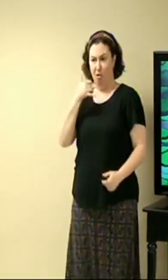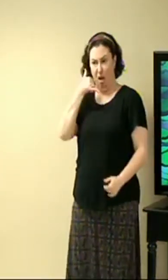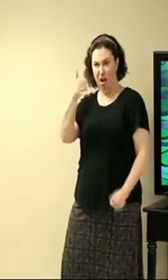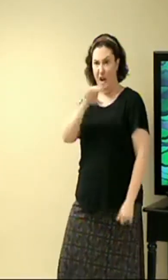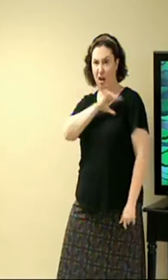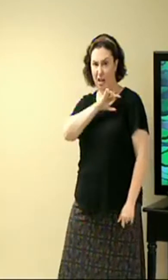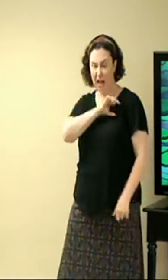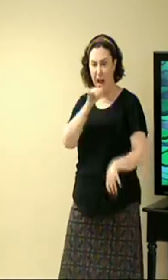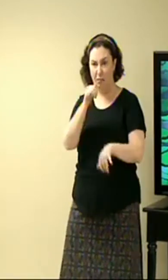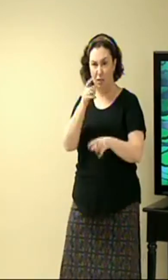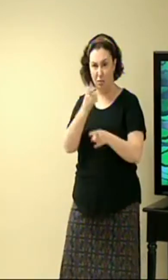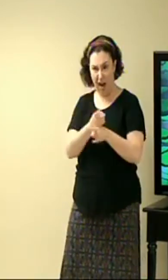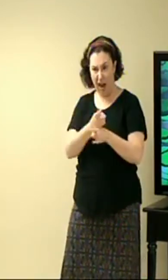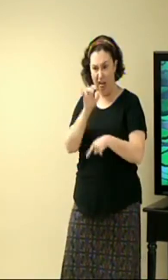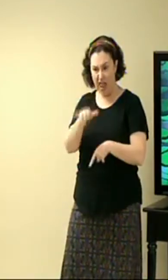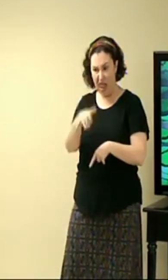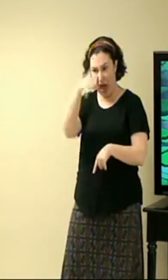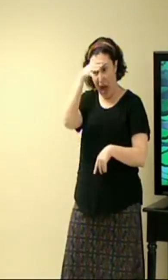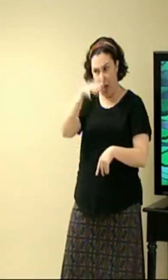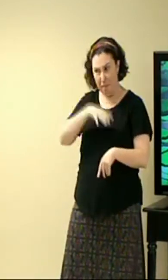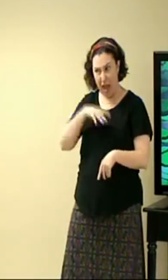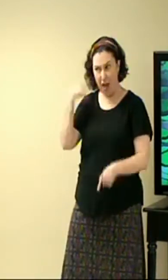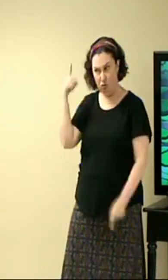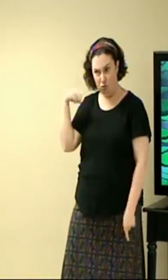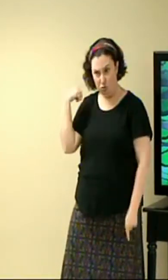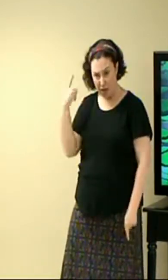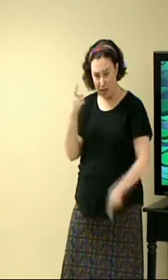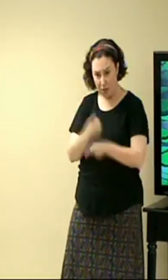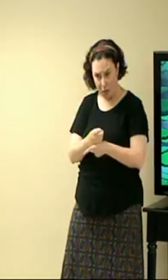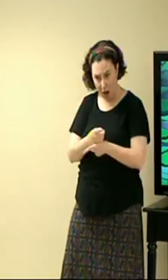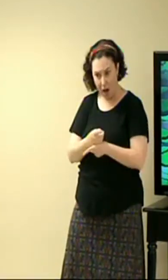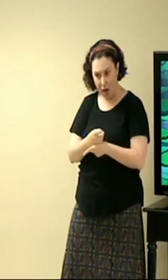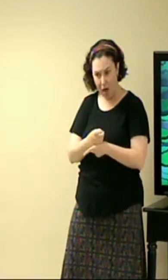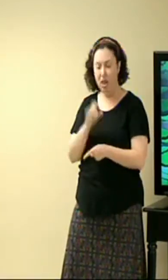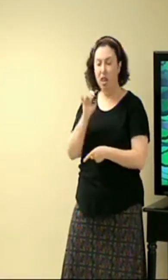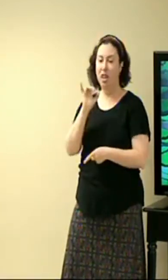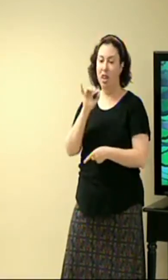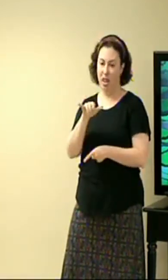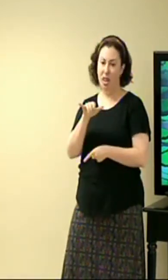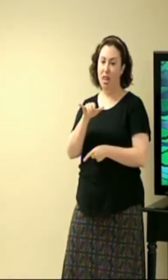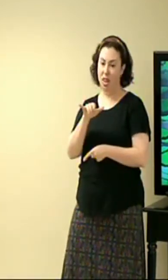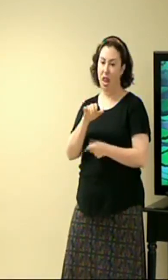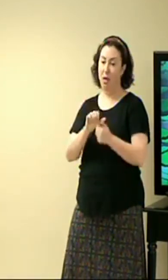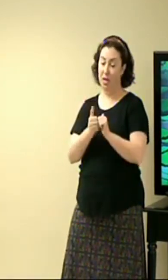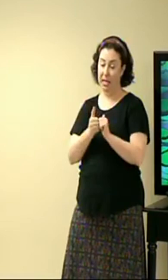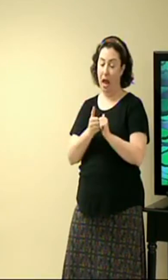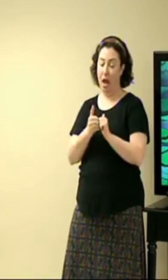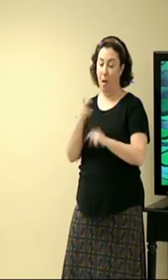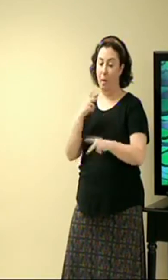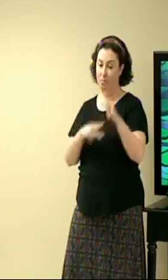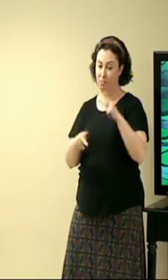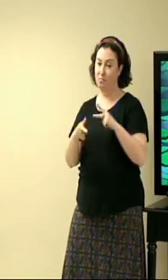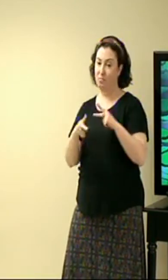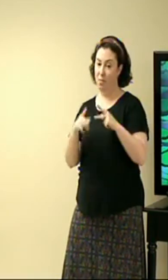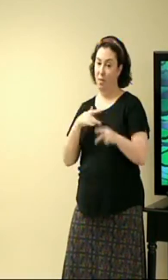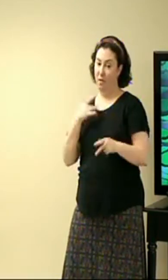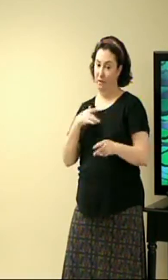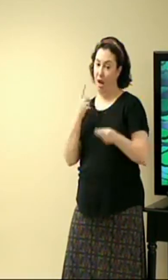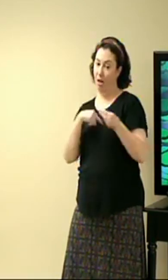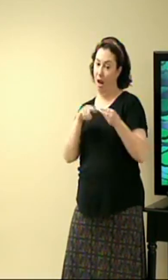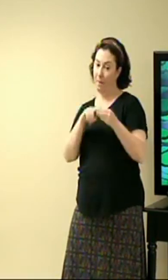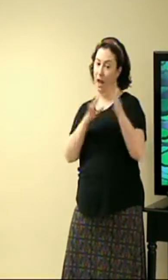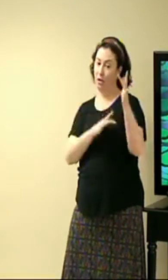right? That's how people would have viewed Jesus. At this time, Jesus was not well known. He was just some random Jewish